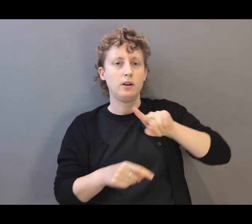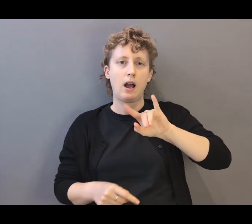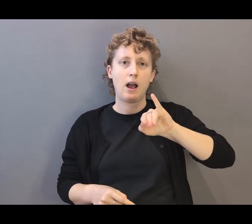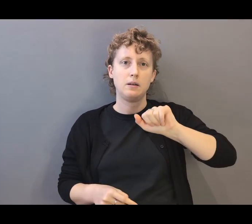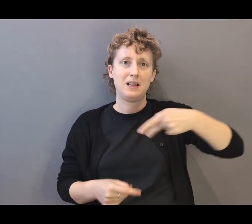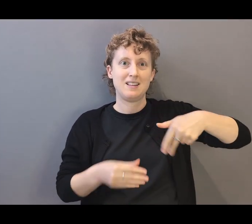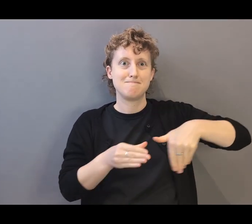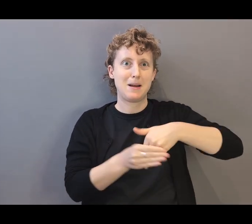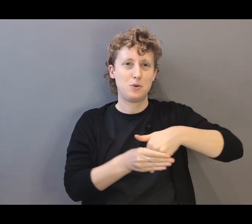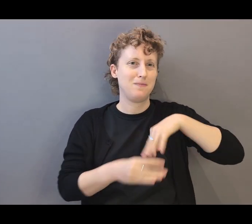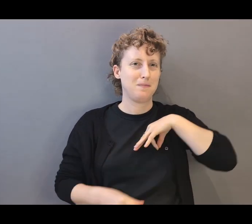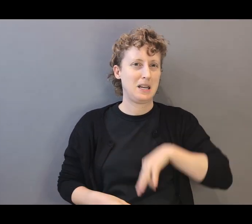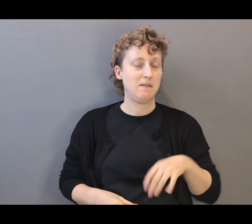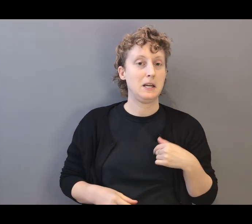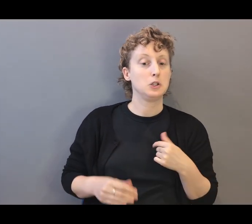see how that pans out.